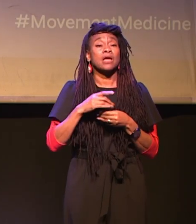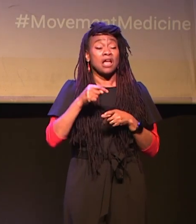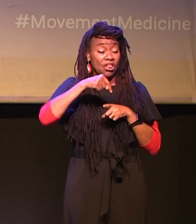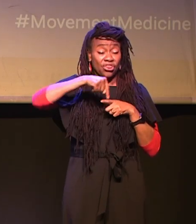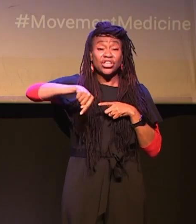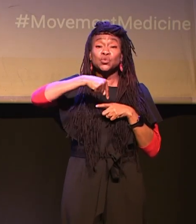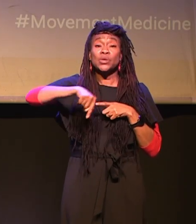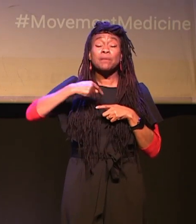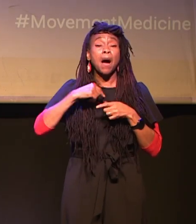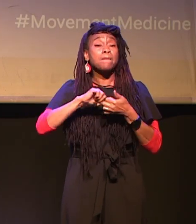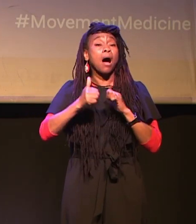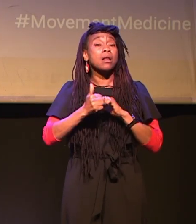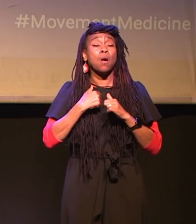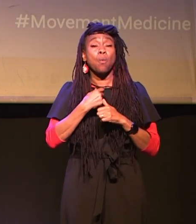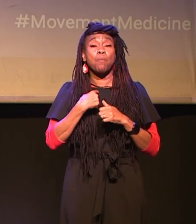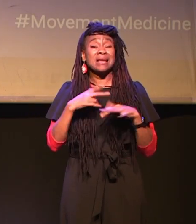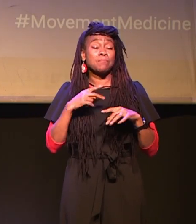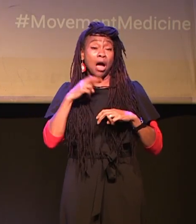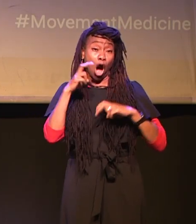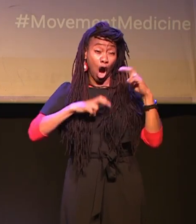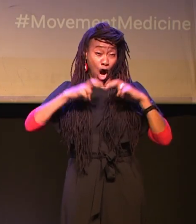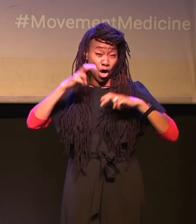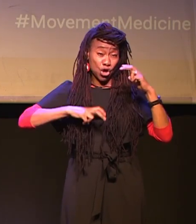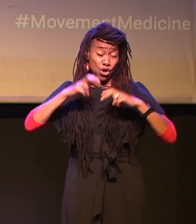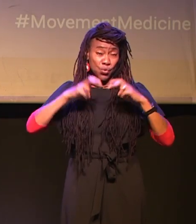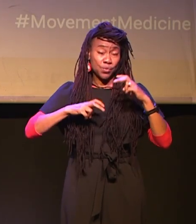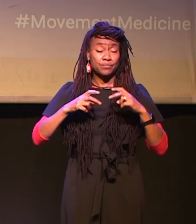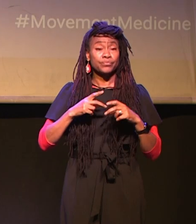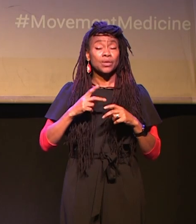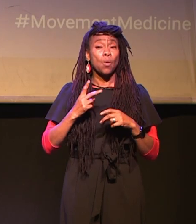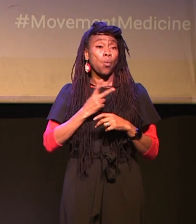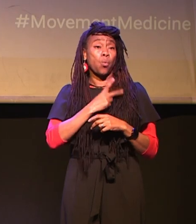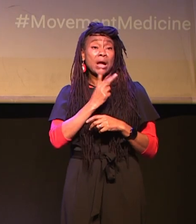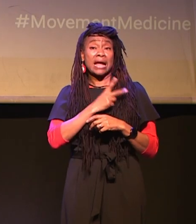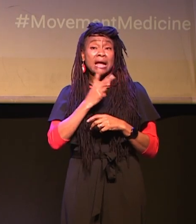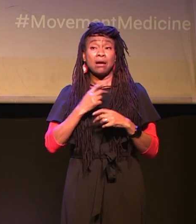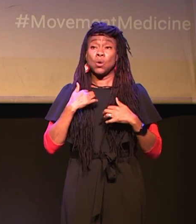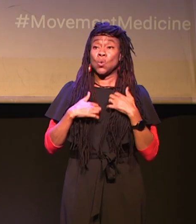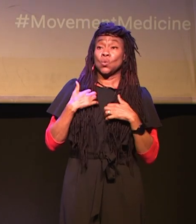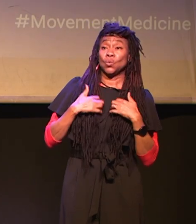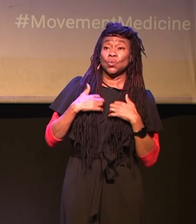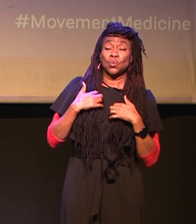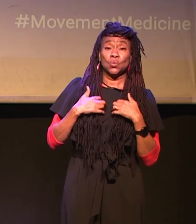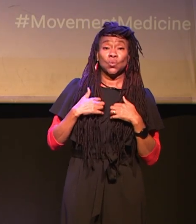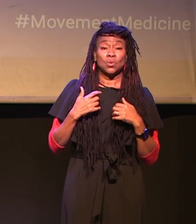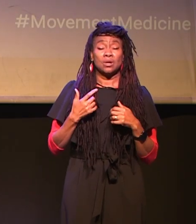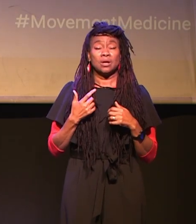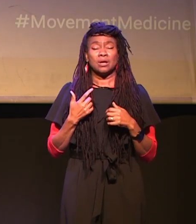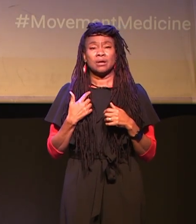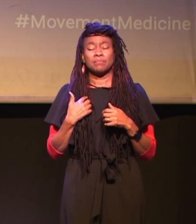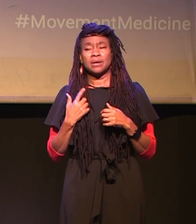week. And what we were excited about was at the time, like coming back and clarifying,